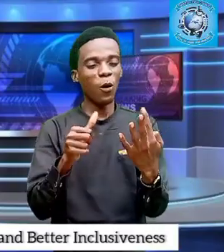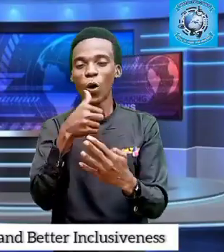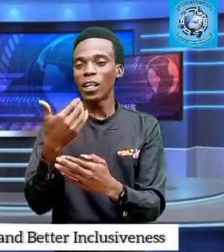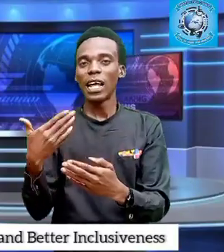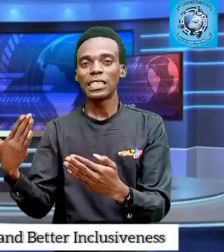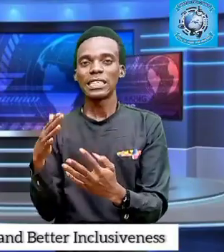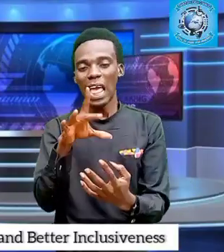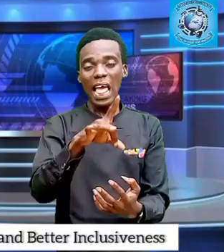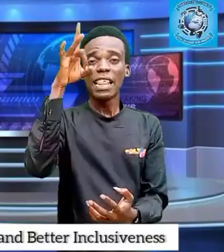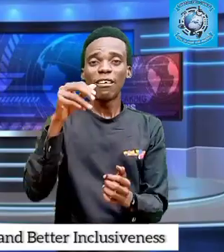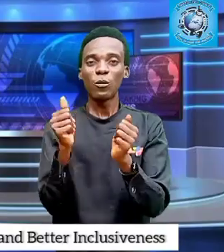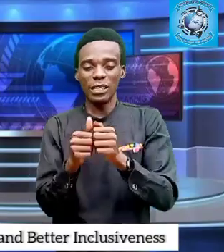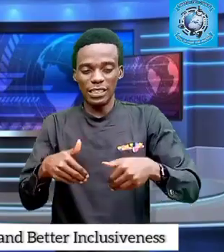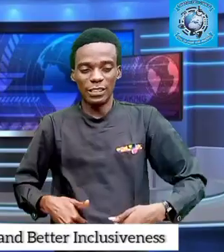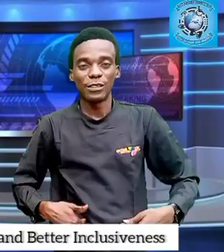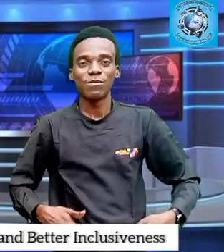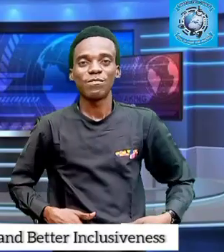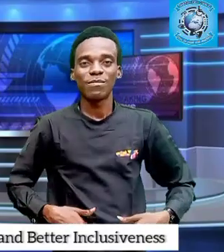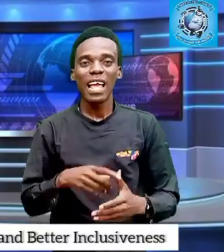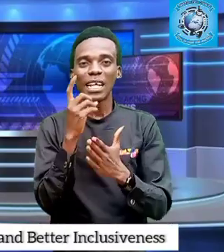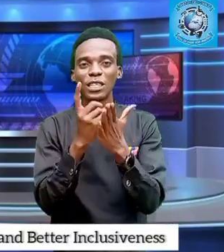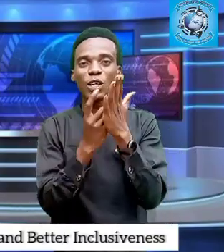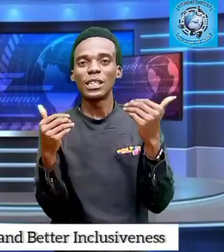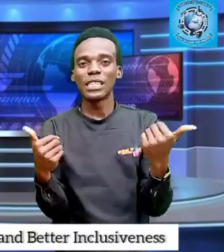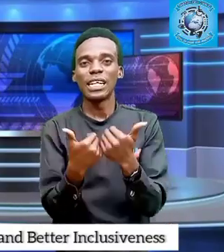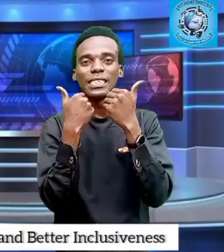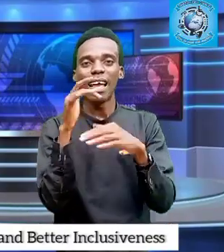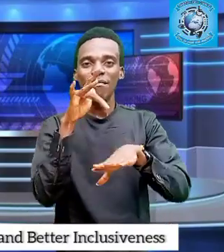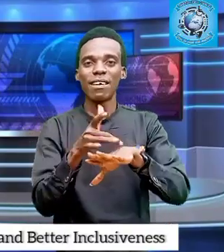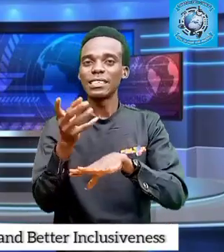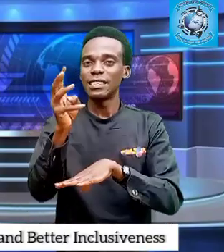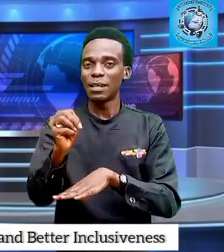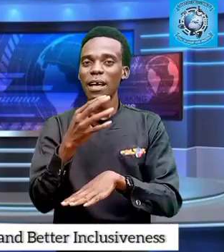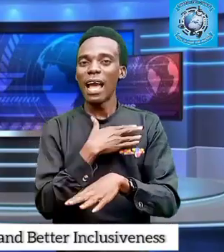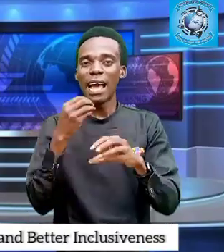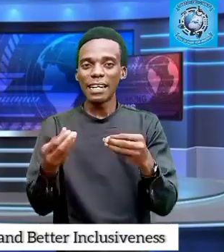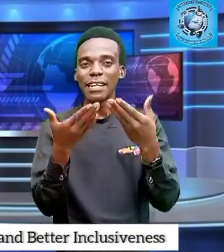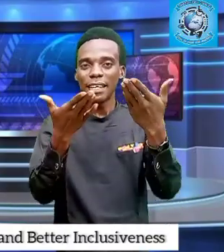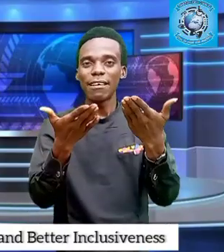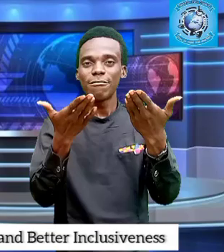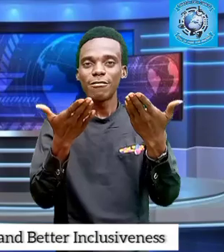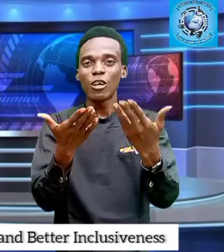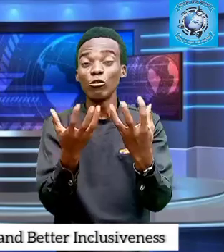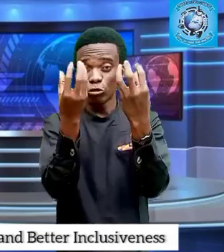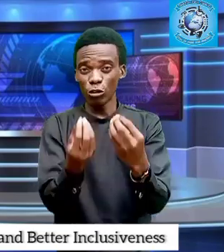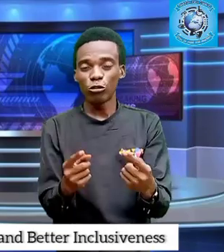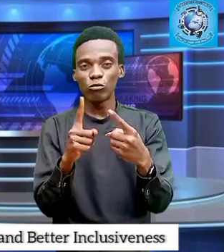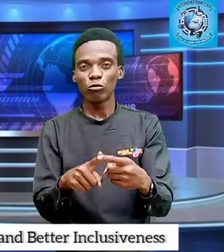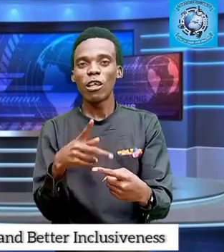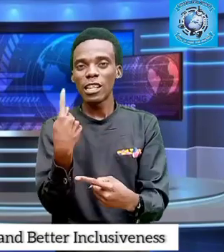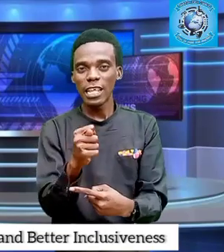things, identify with the youth, discuss challenges affecting them, and profile practical solutions to